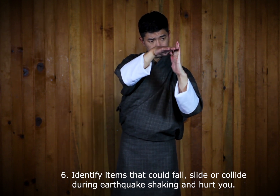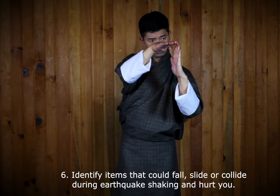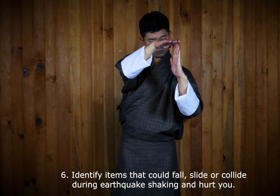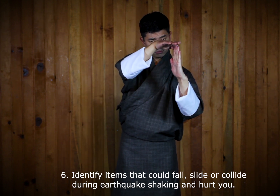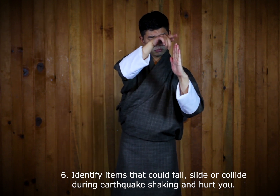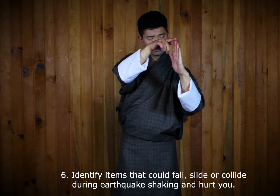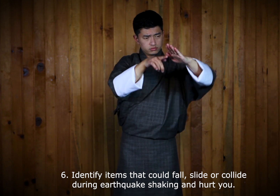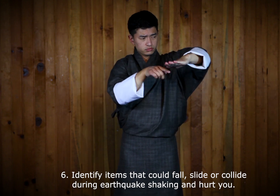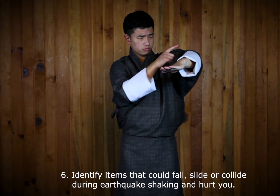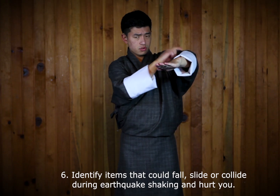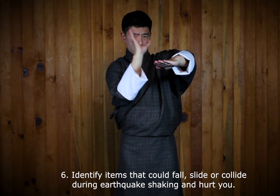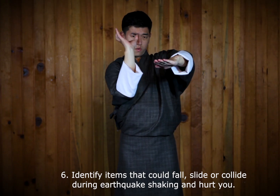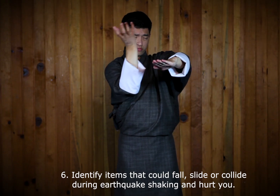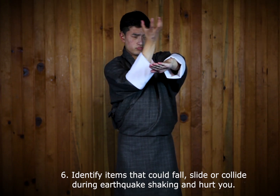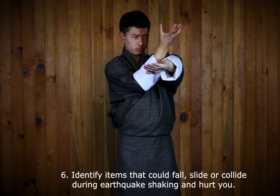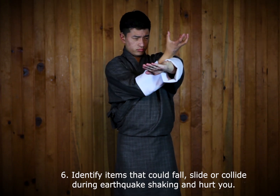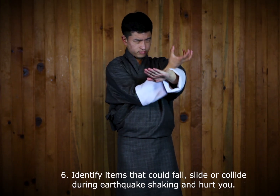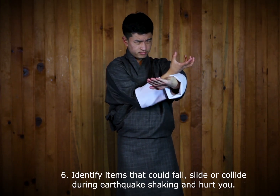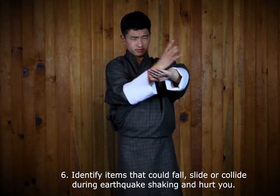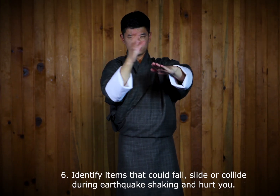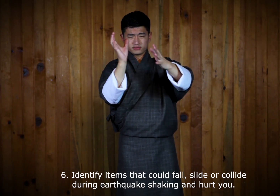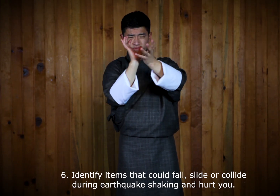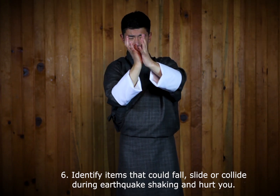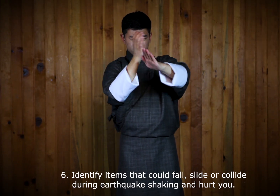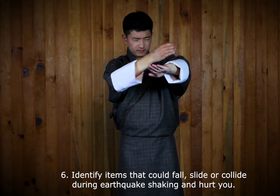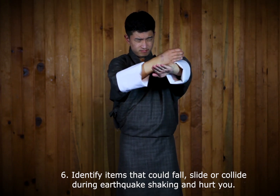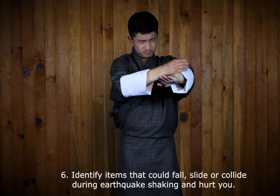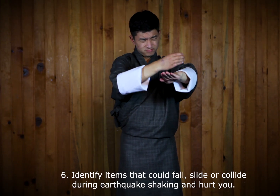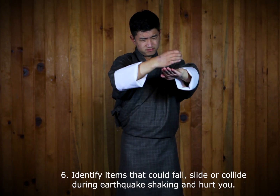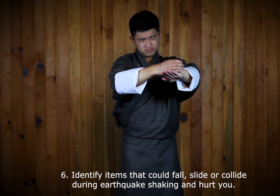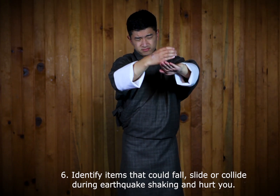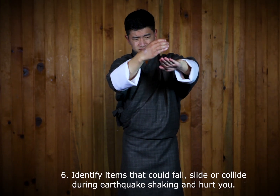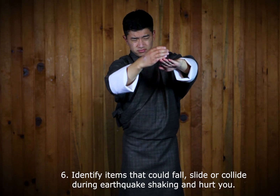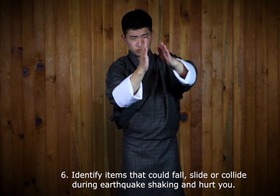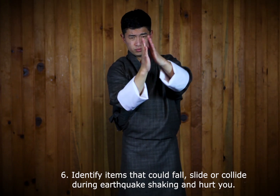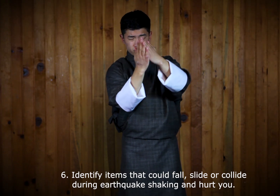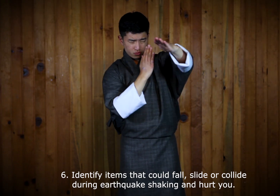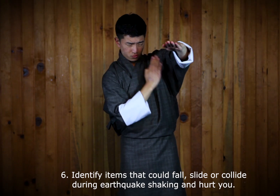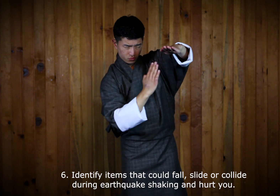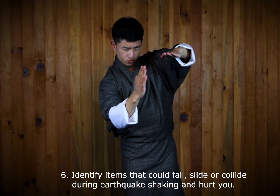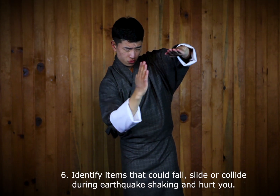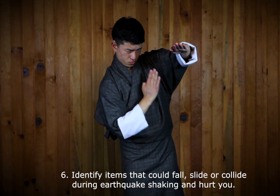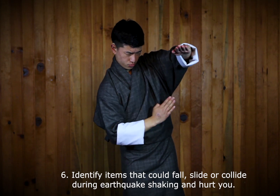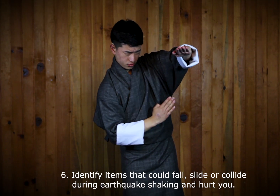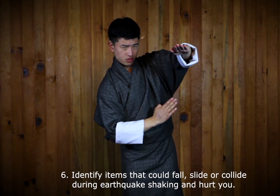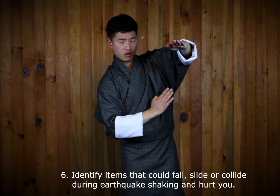Identify items that could fall, slide, or collide during earthquake shaking and hurt